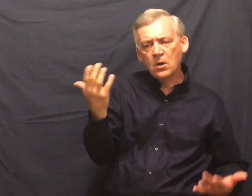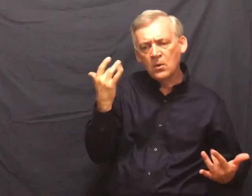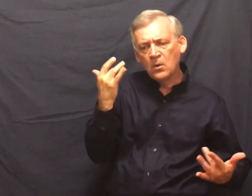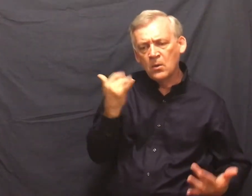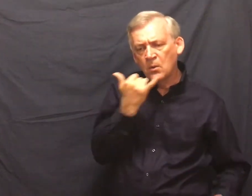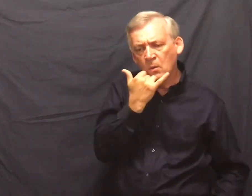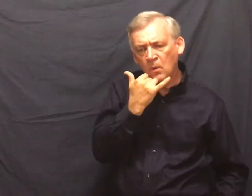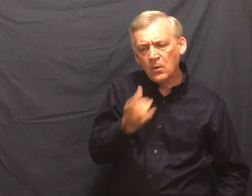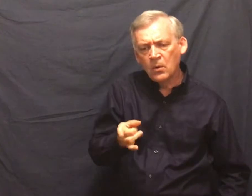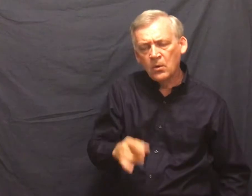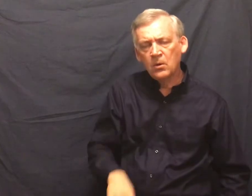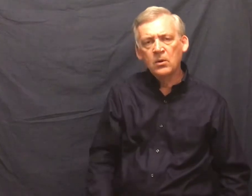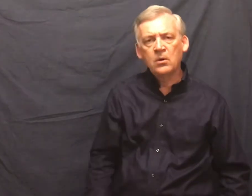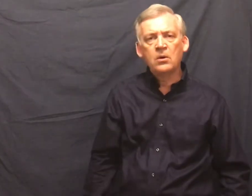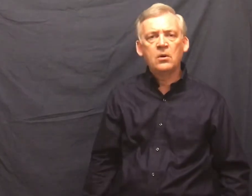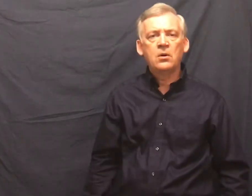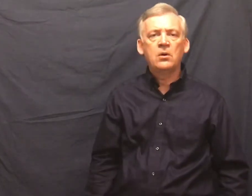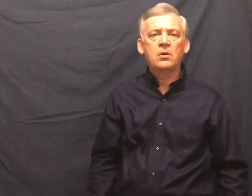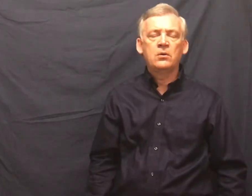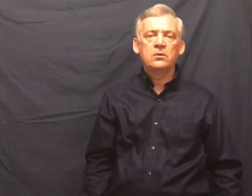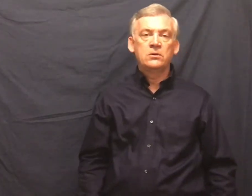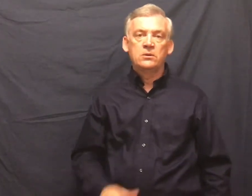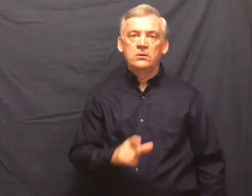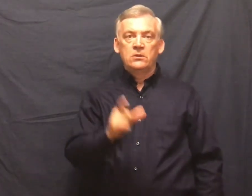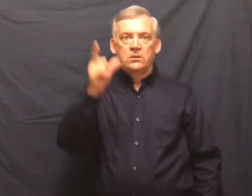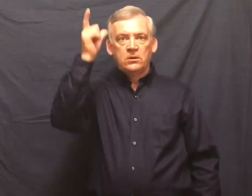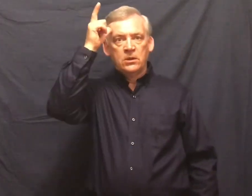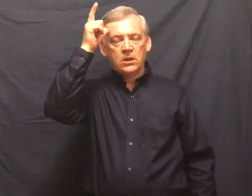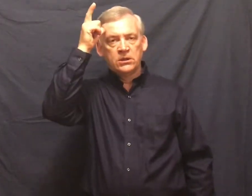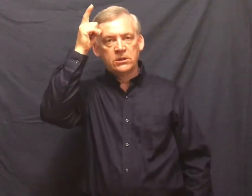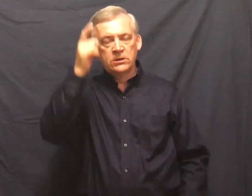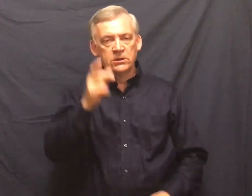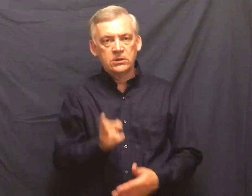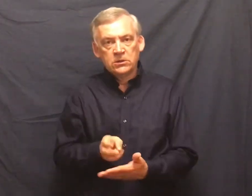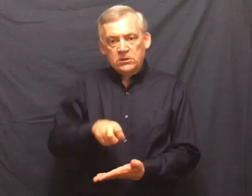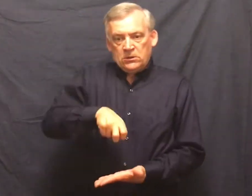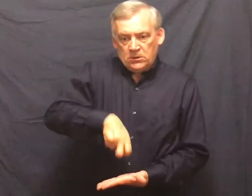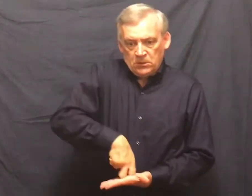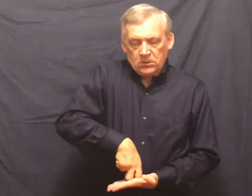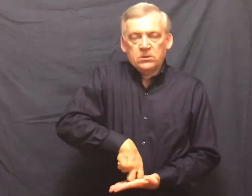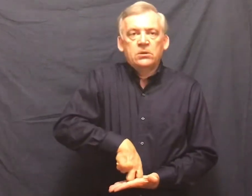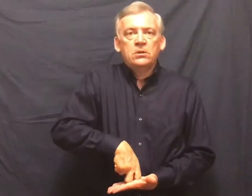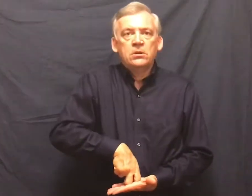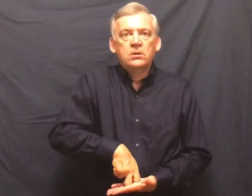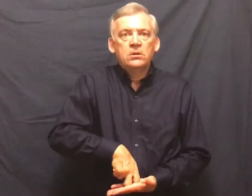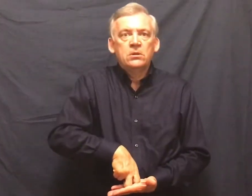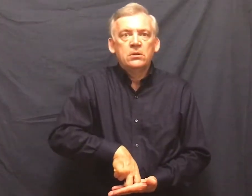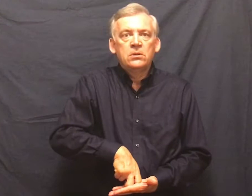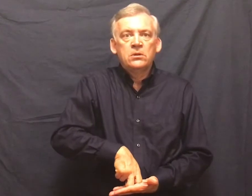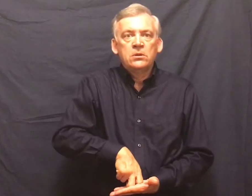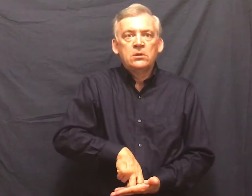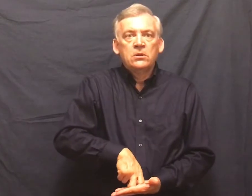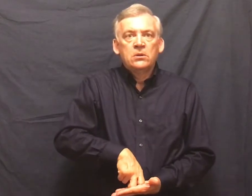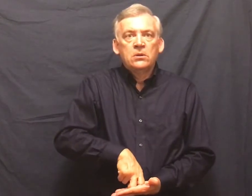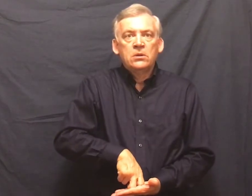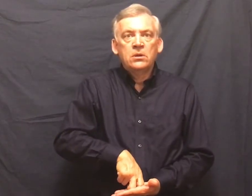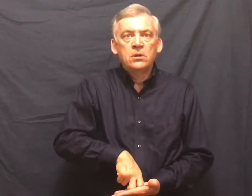Lenny got up on his knees. You ain't gonna leave me, are you,